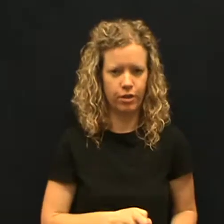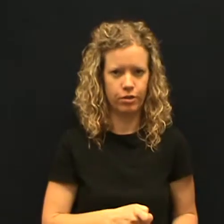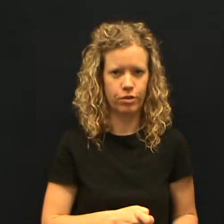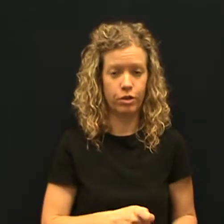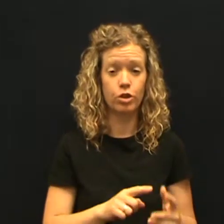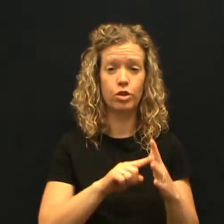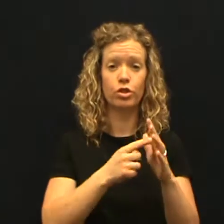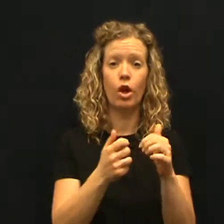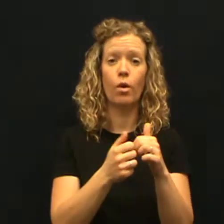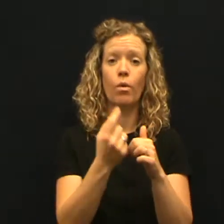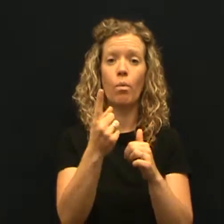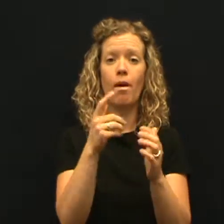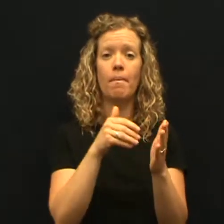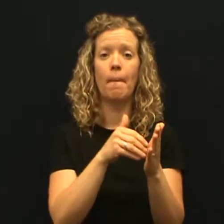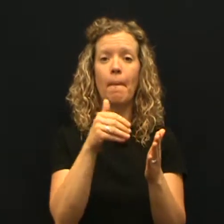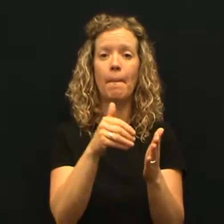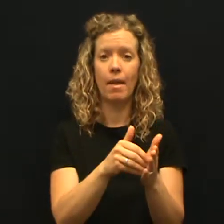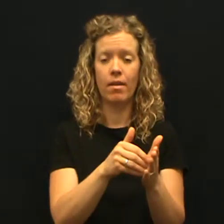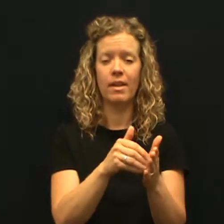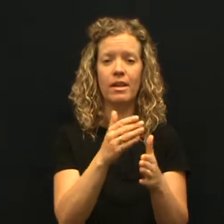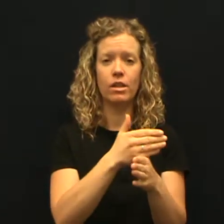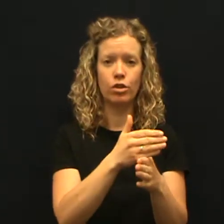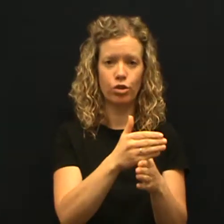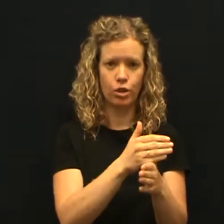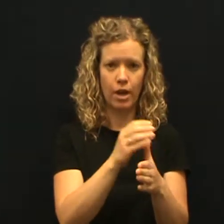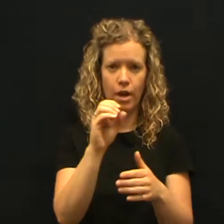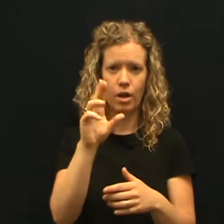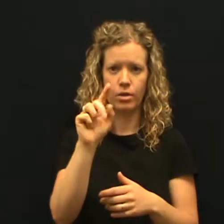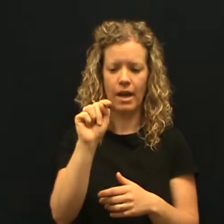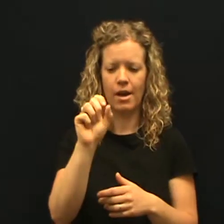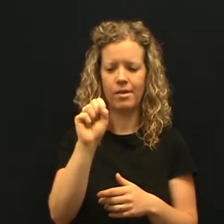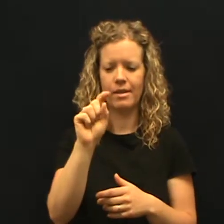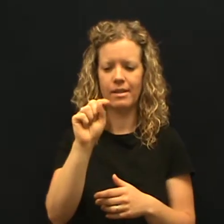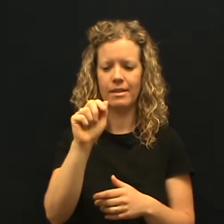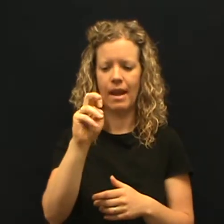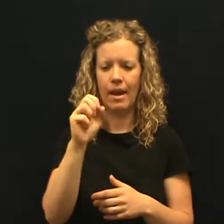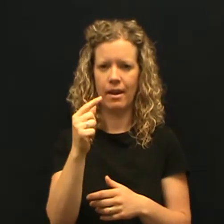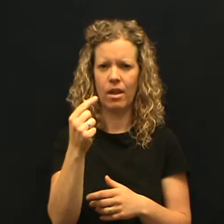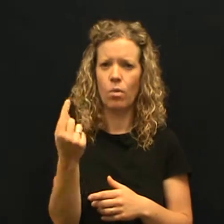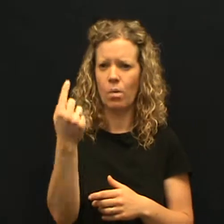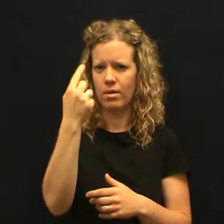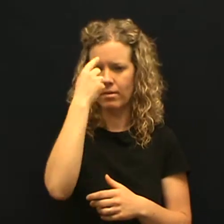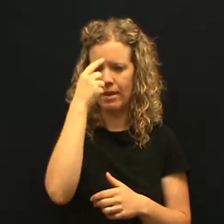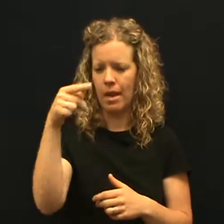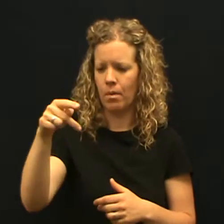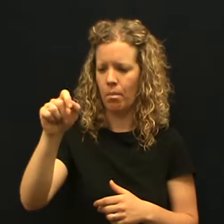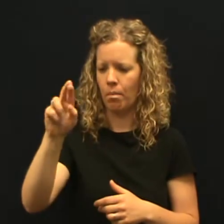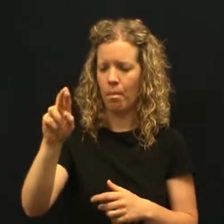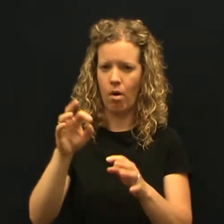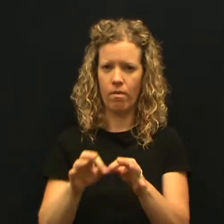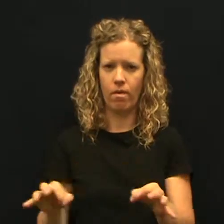shares outstanding, 1 cent par value per common share. So our common stock at par